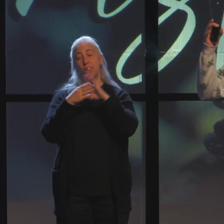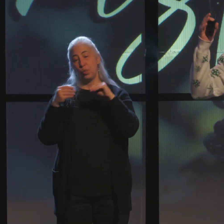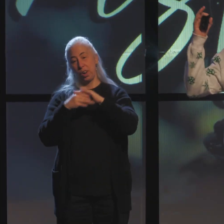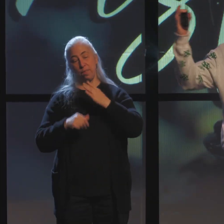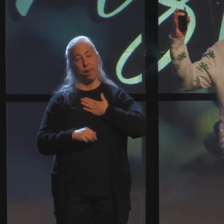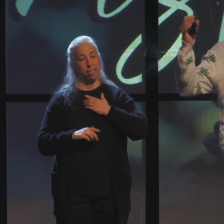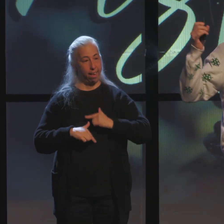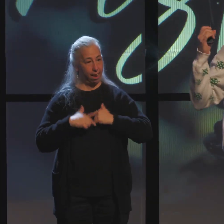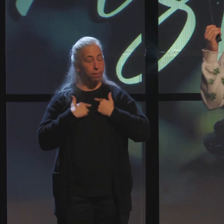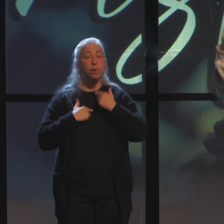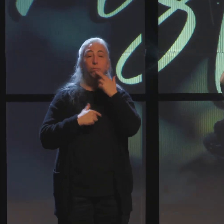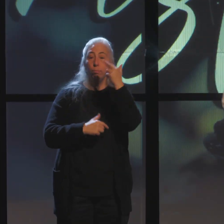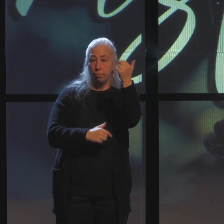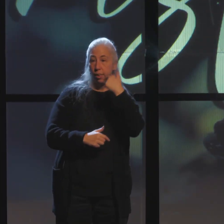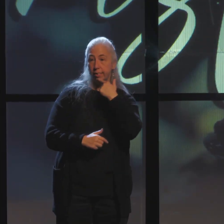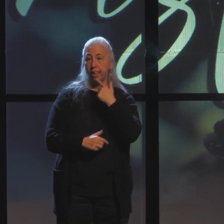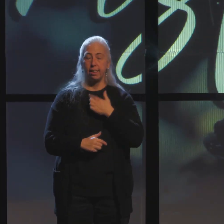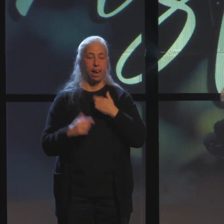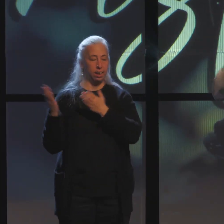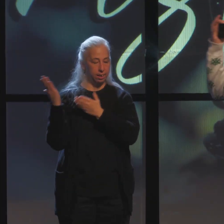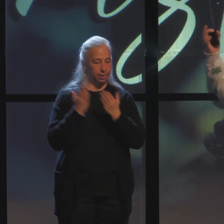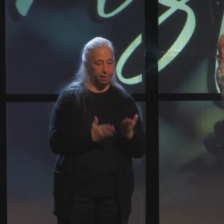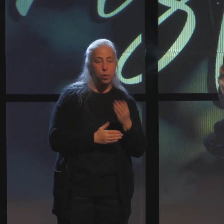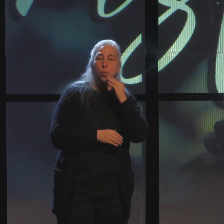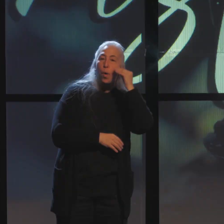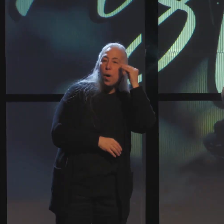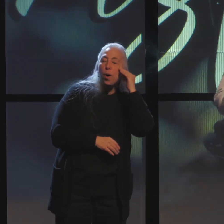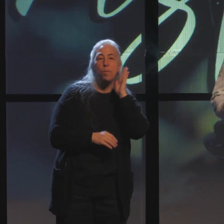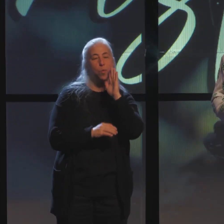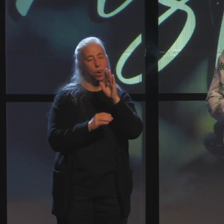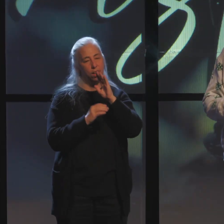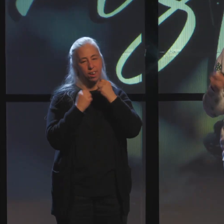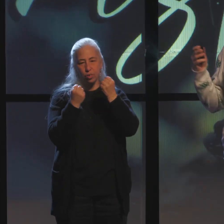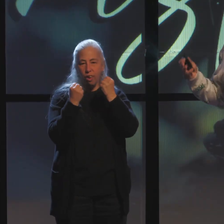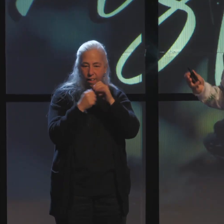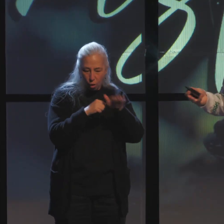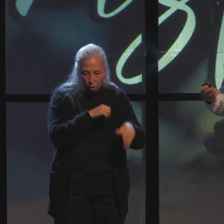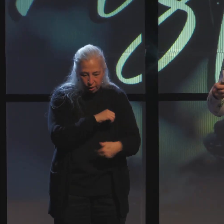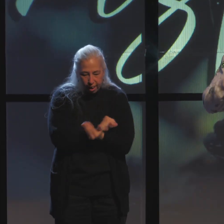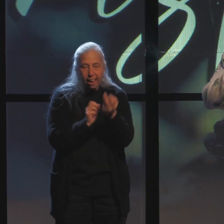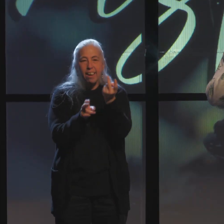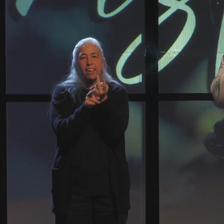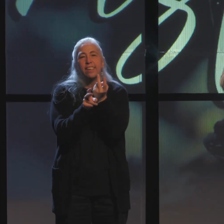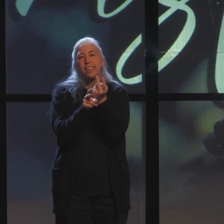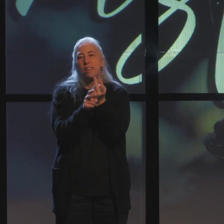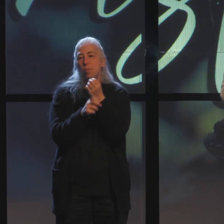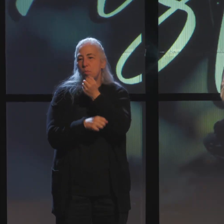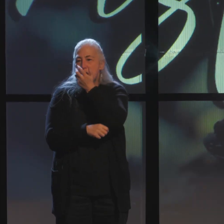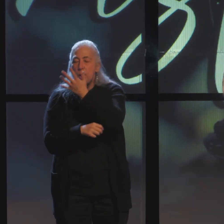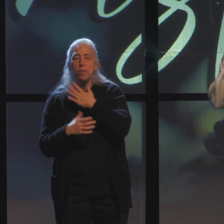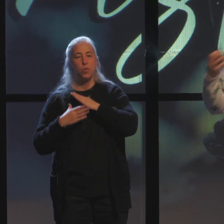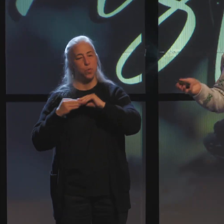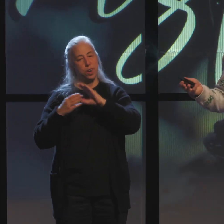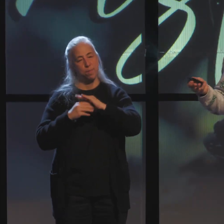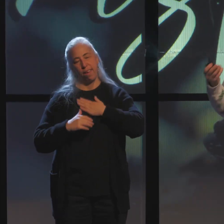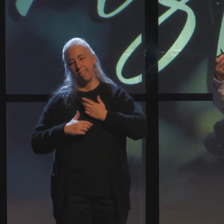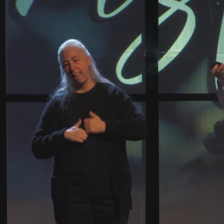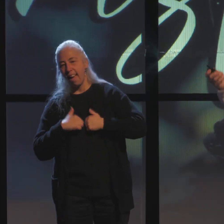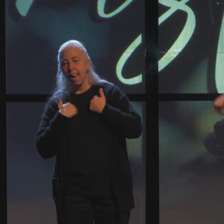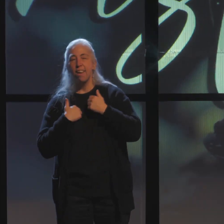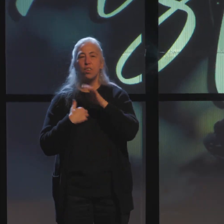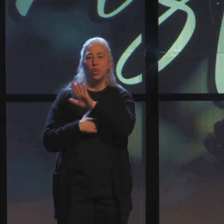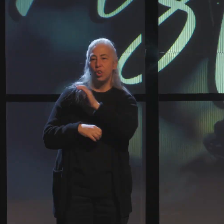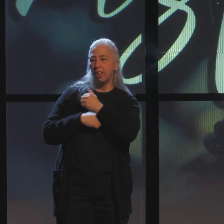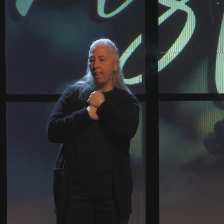song says, the story of my life, I'd take her home. I'll drive all night to keep her warm. And the story of my life, I'll give her hope. I'll spend her love